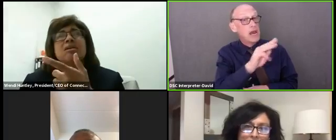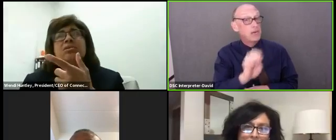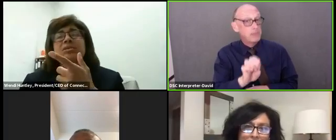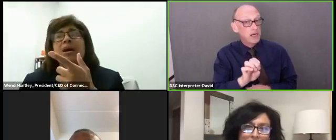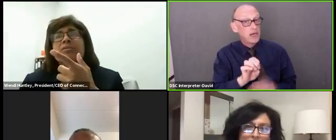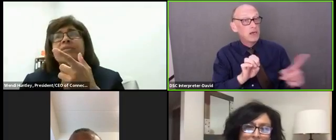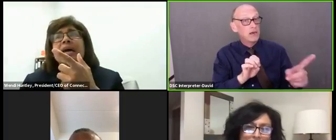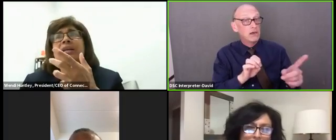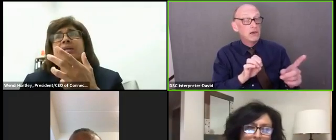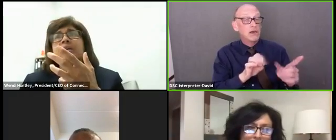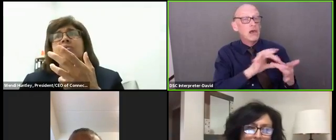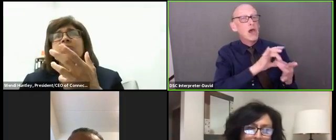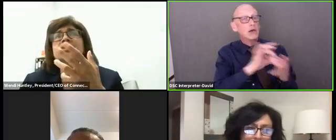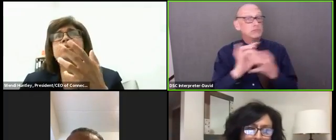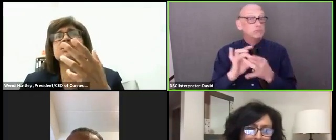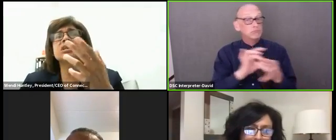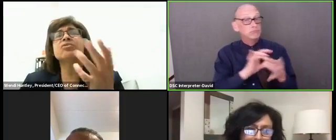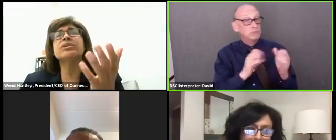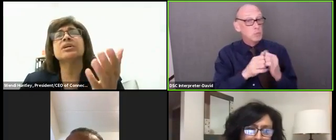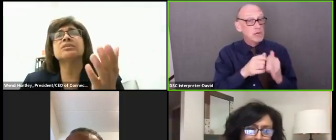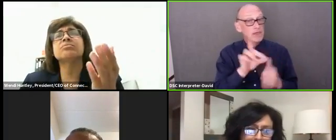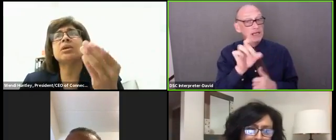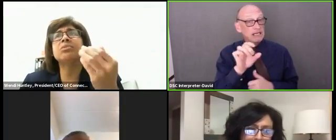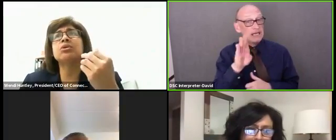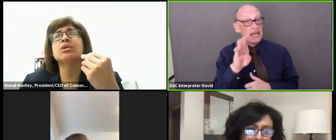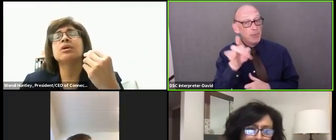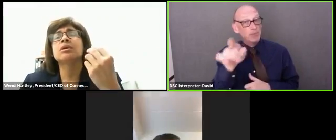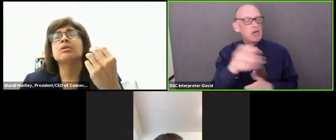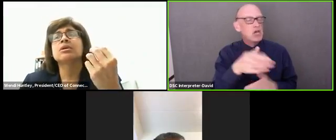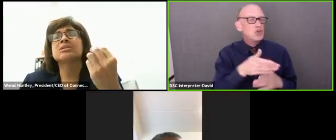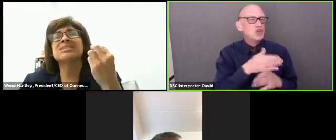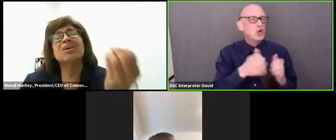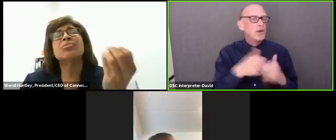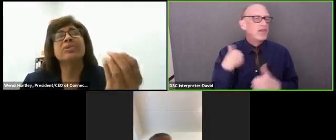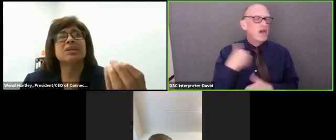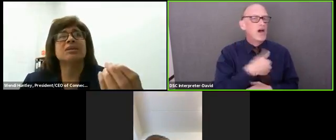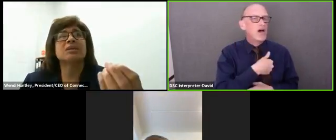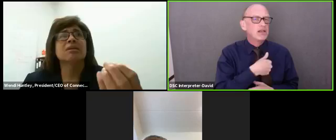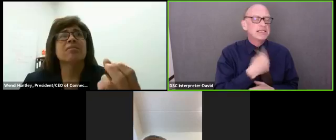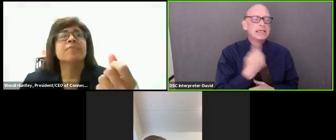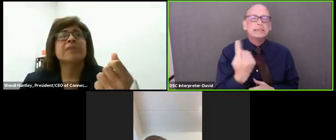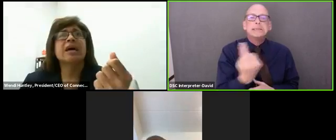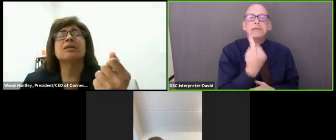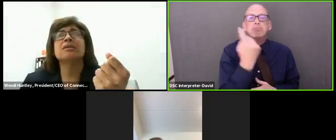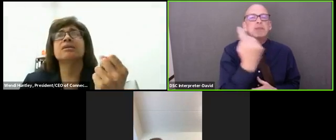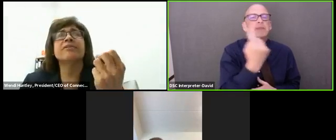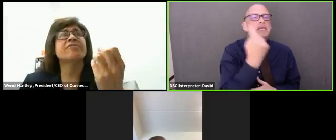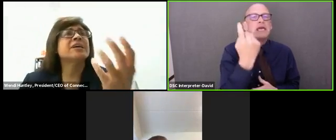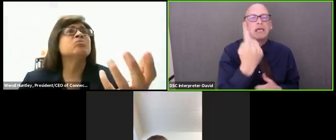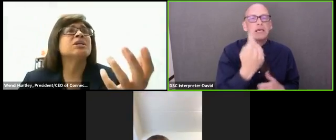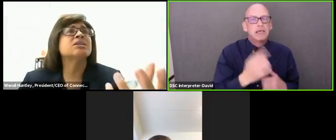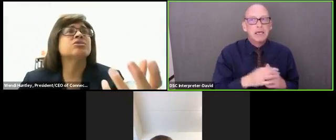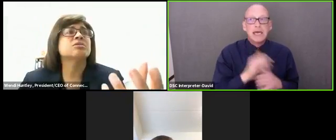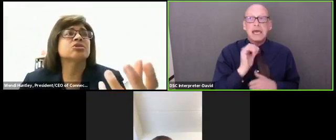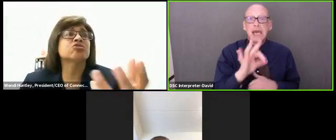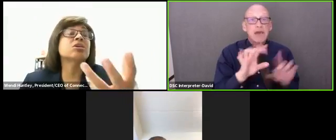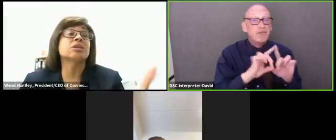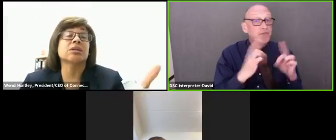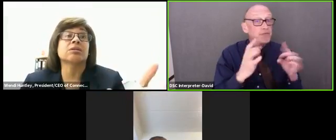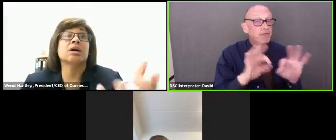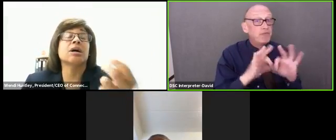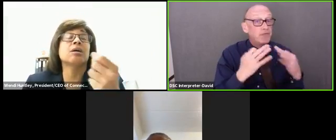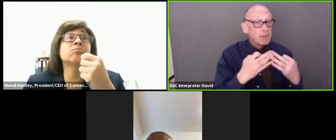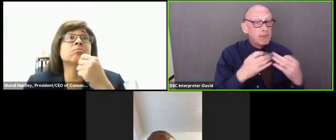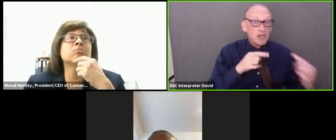the heels of that, share with us maybe something that if a family is